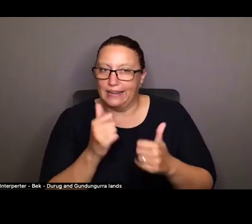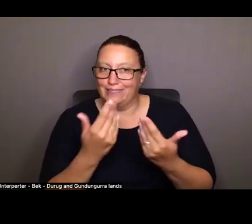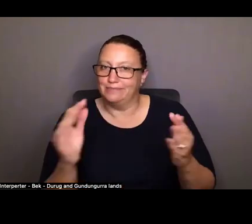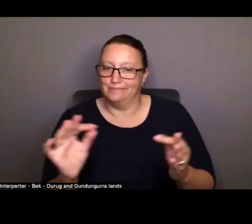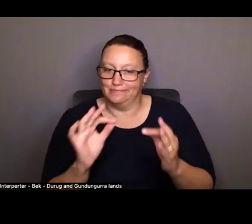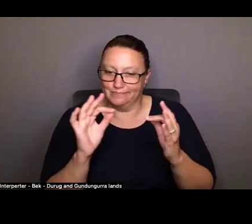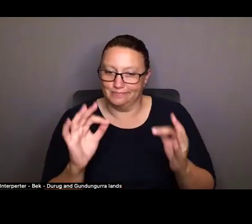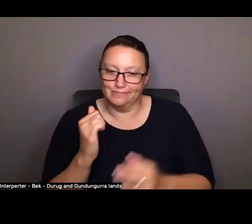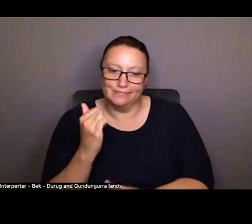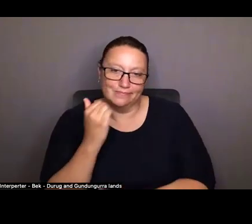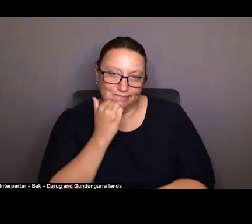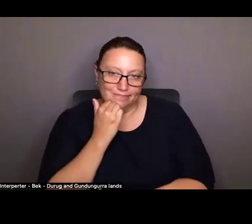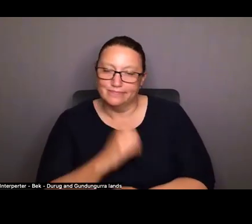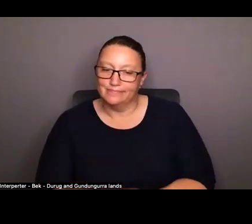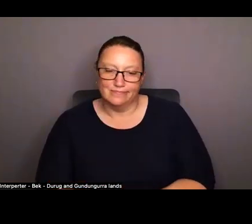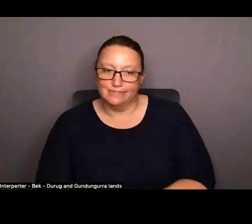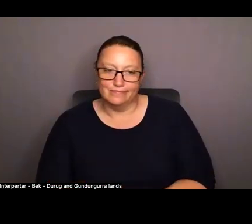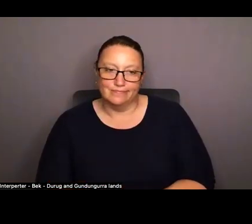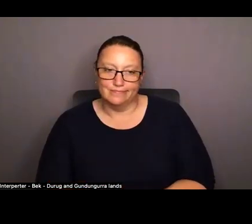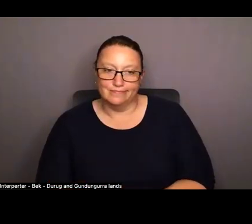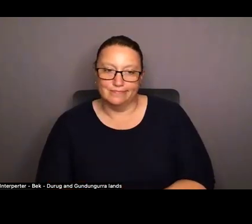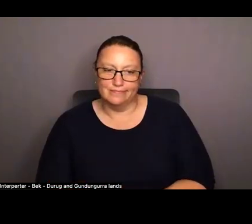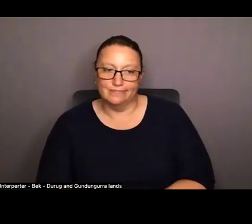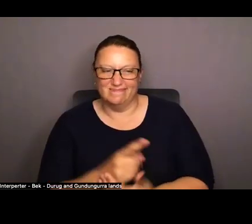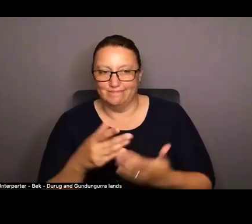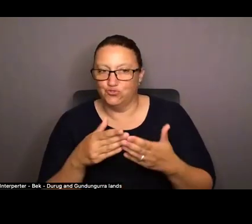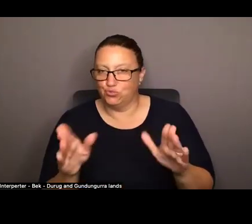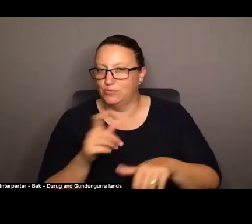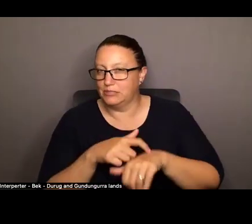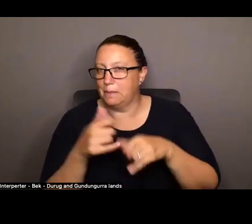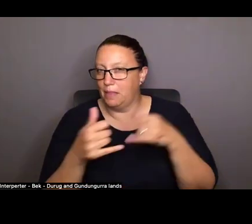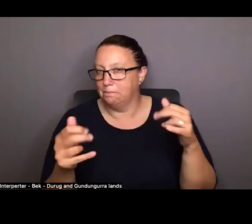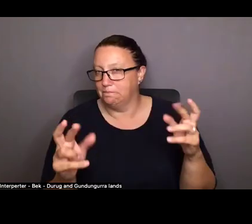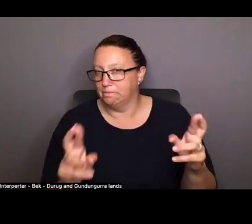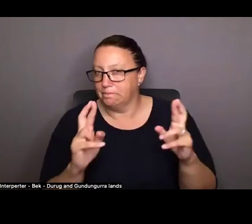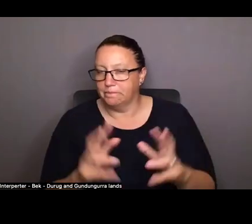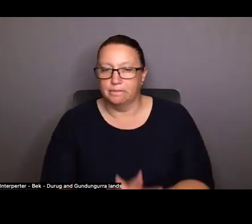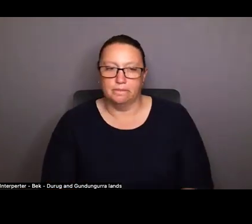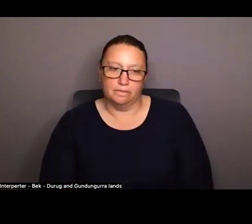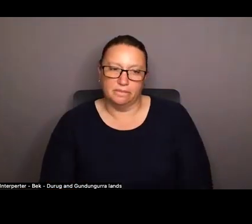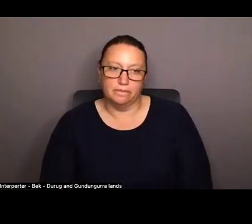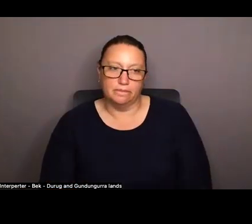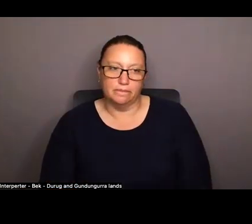specific date, but that's the sort of general timeline that we're hoping for.